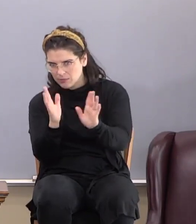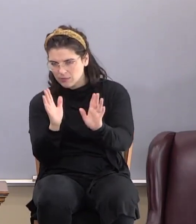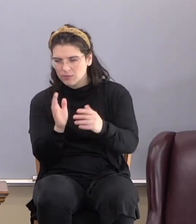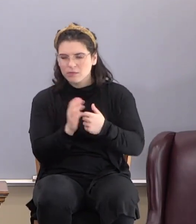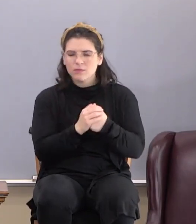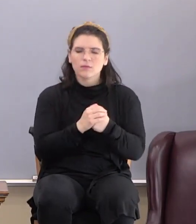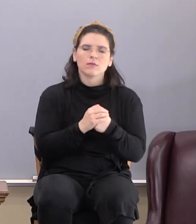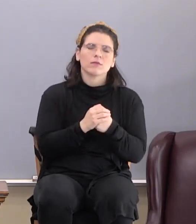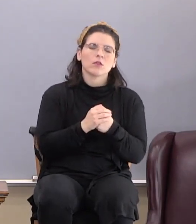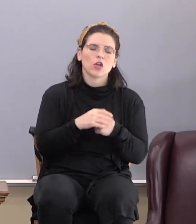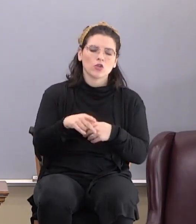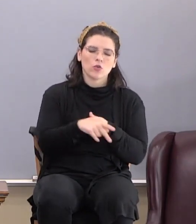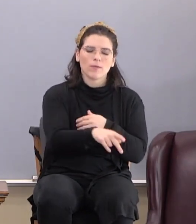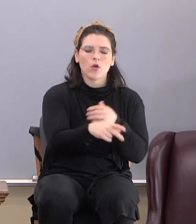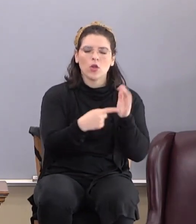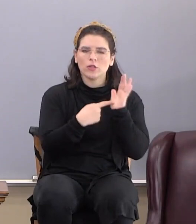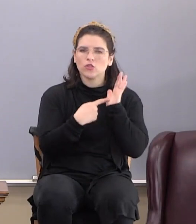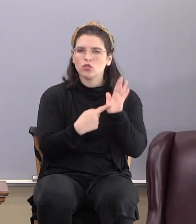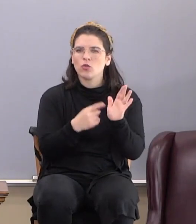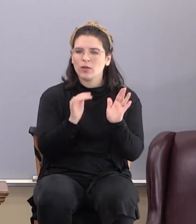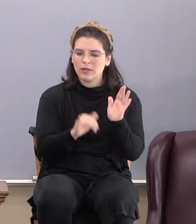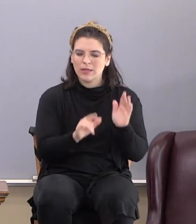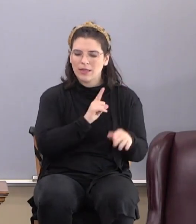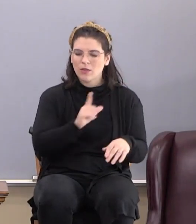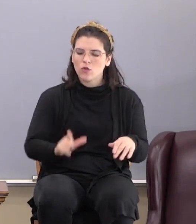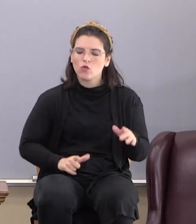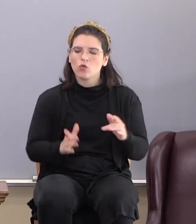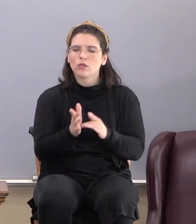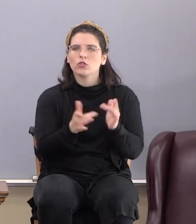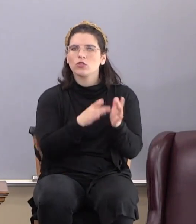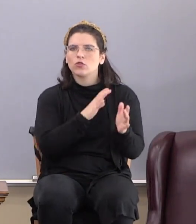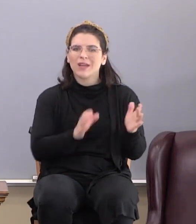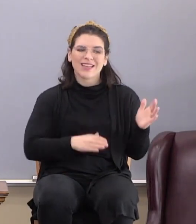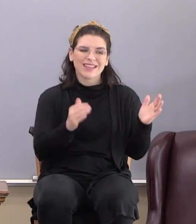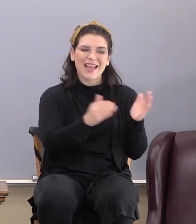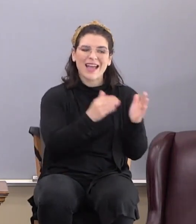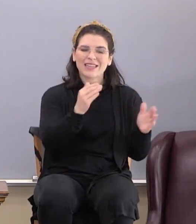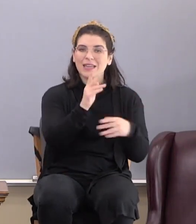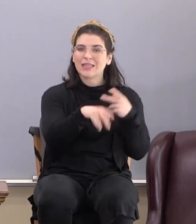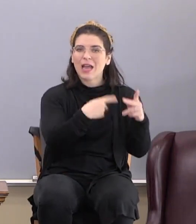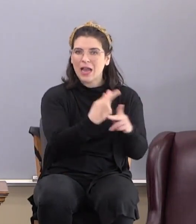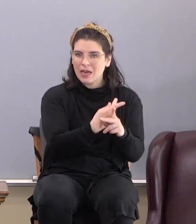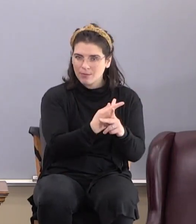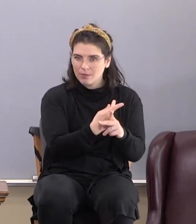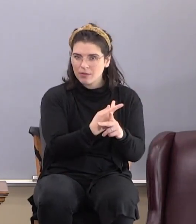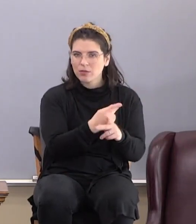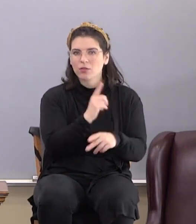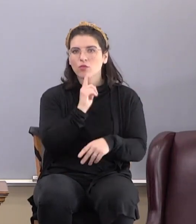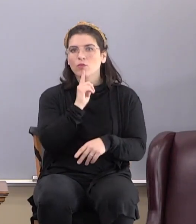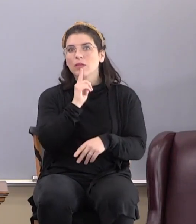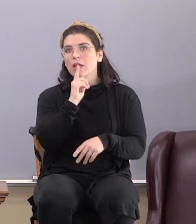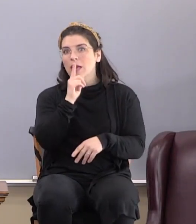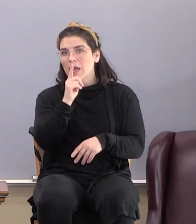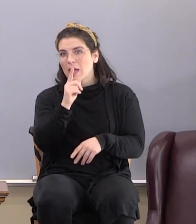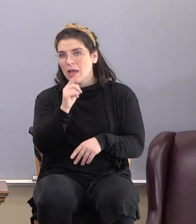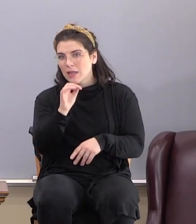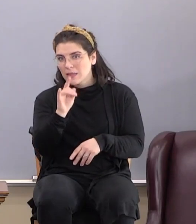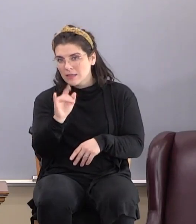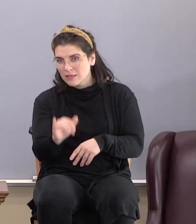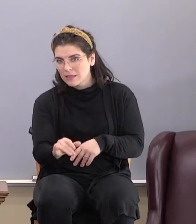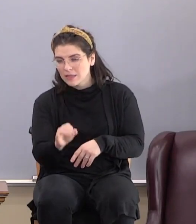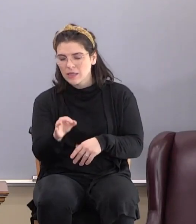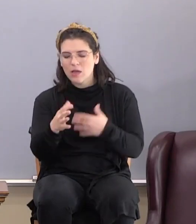he's demonstrating that the Lord Jesus Christ, he's the anti-type, the reality of